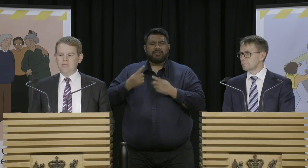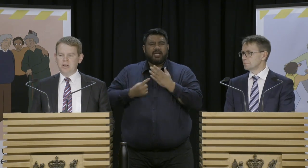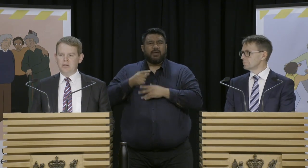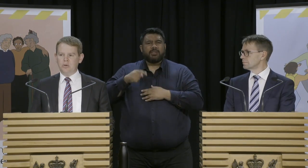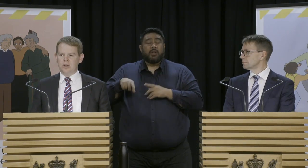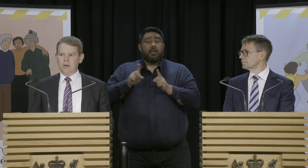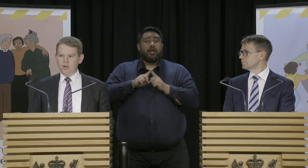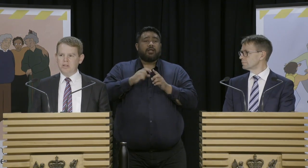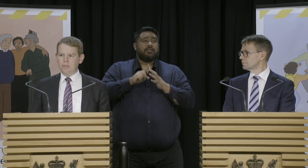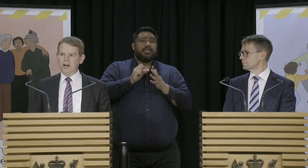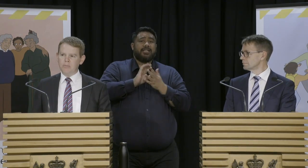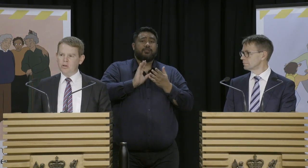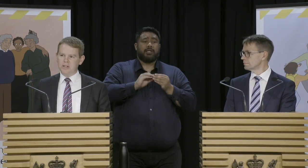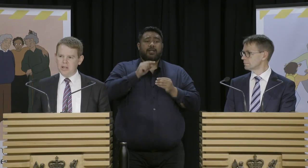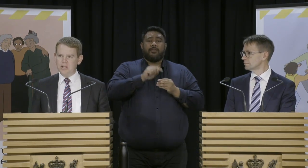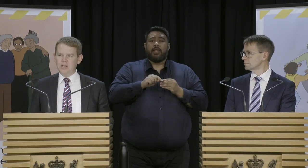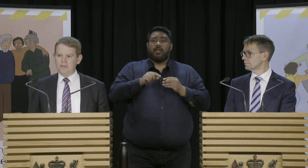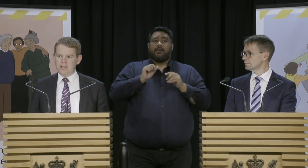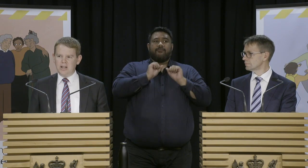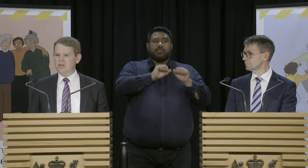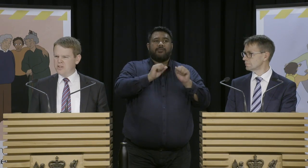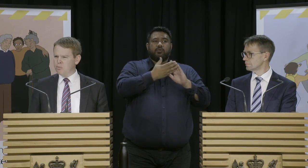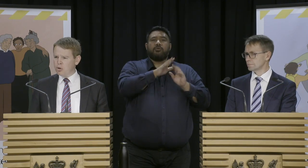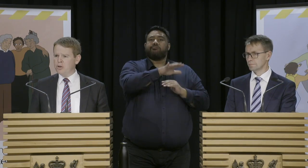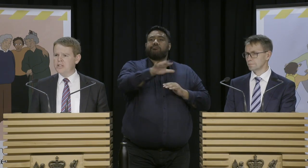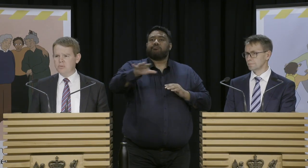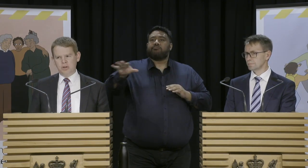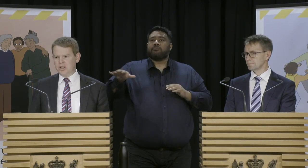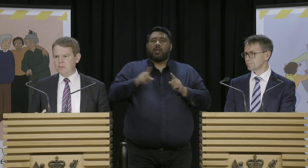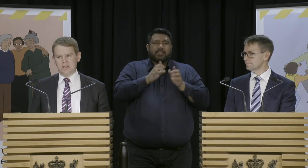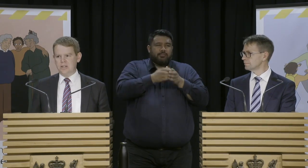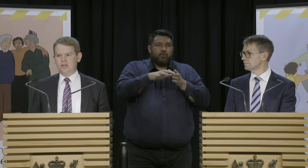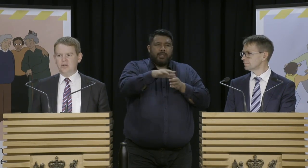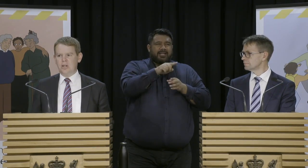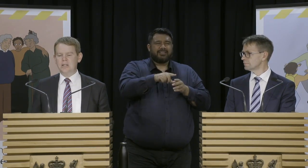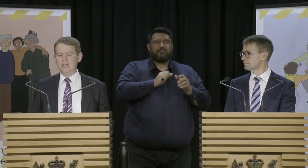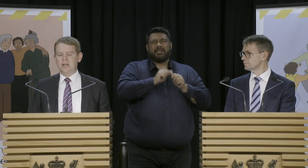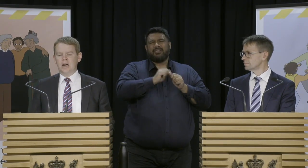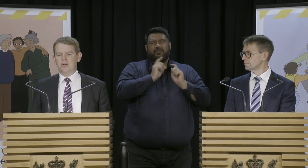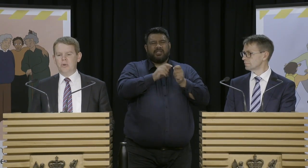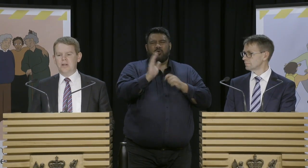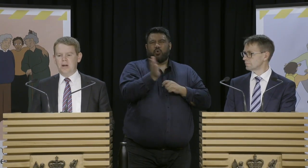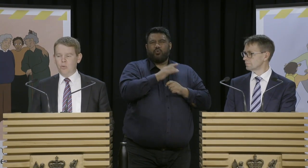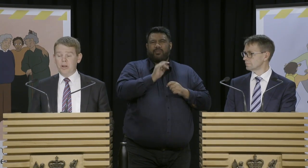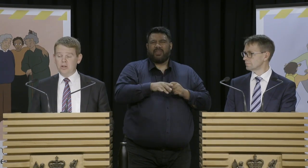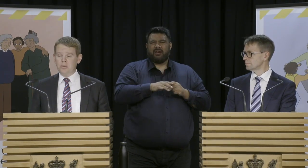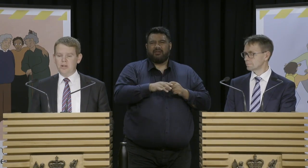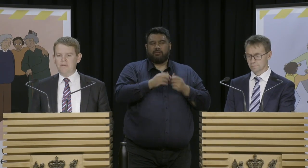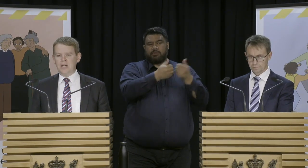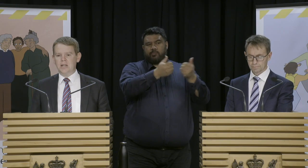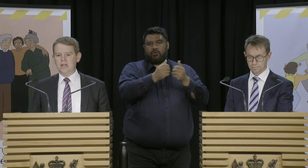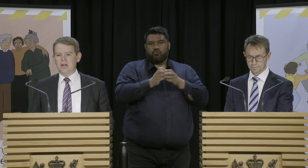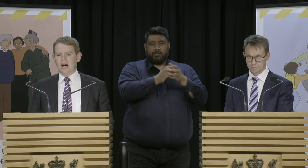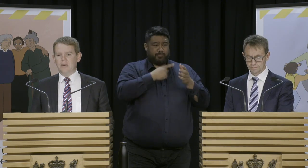DHBs have been doing community by community vaccination for small communities, where it just makes sense to do that. That will be a